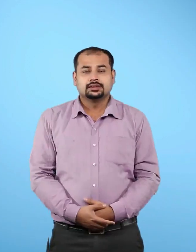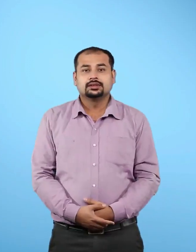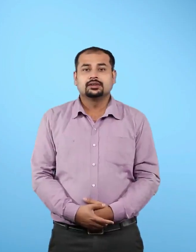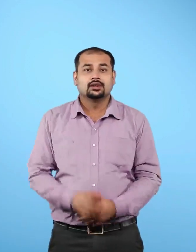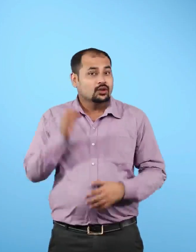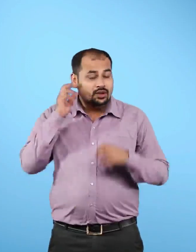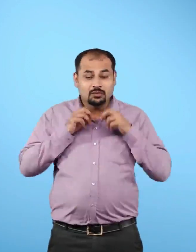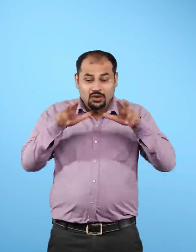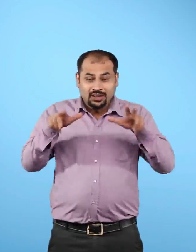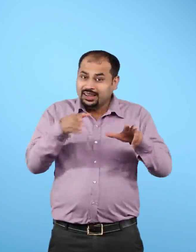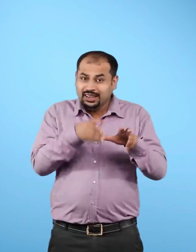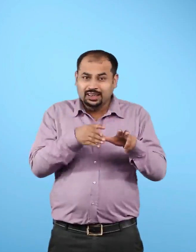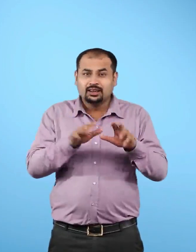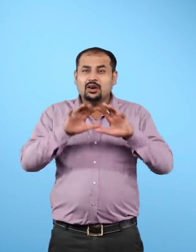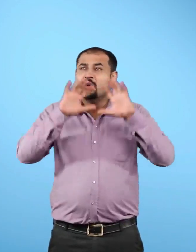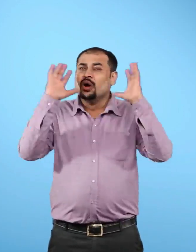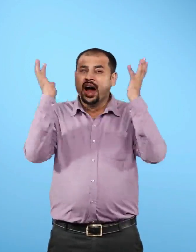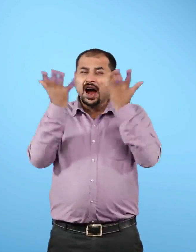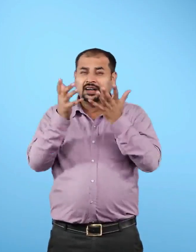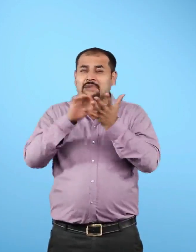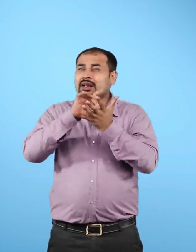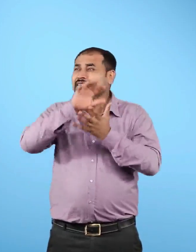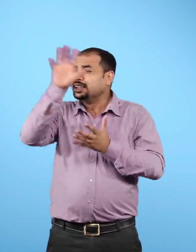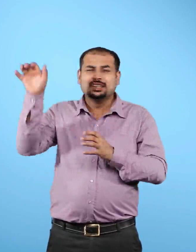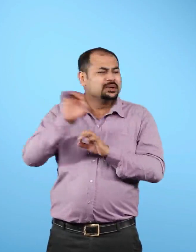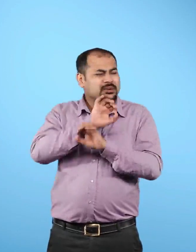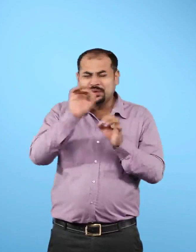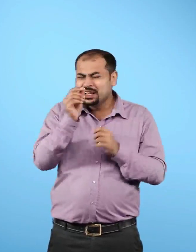This kind of frog is among the smallest in the world.